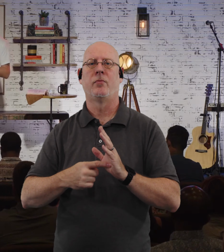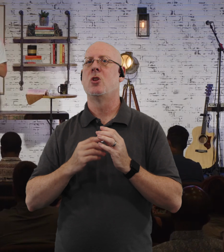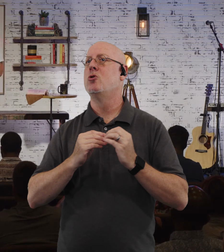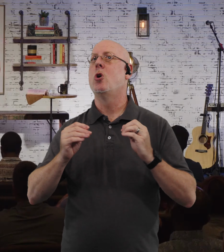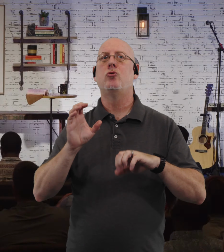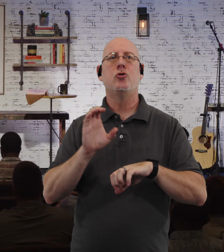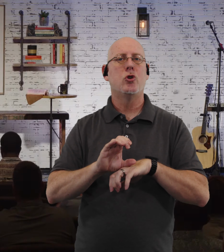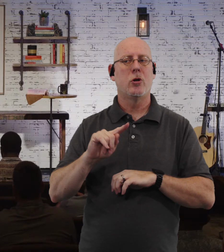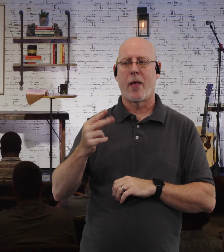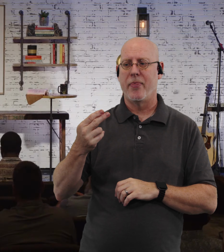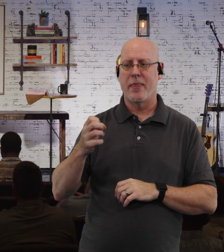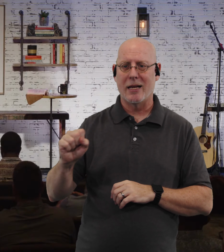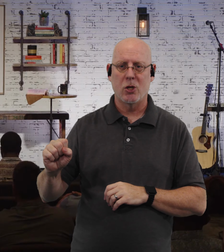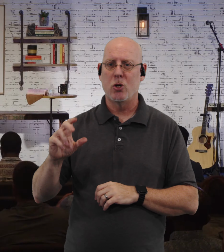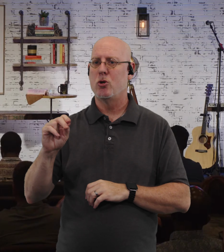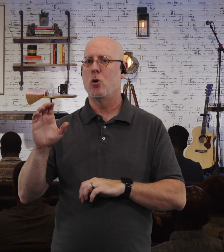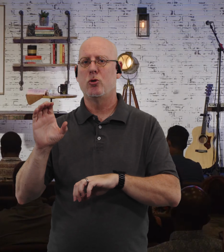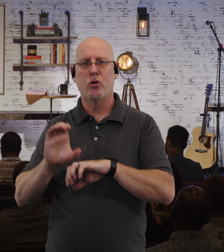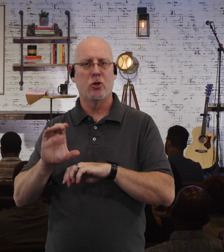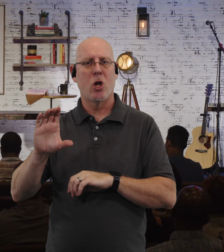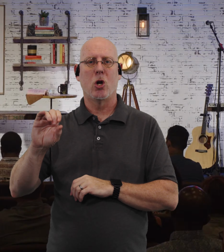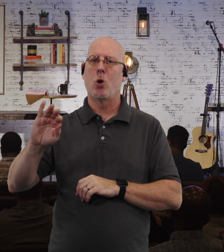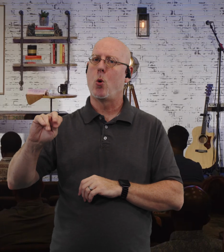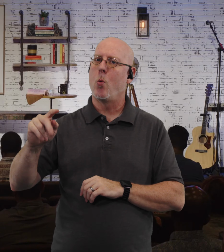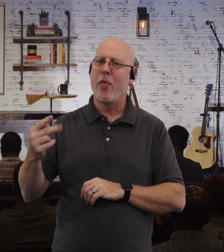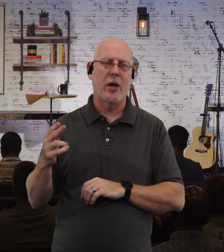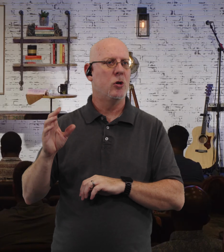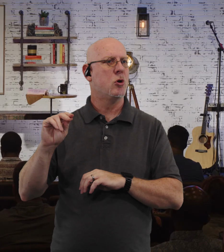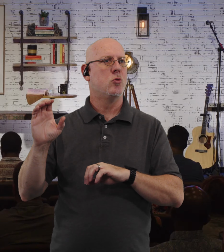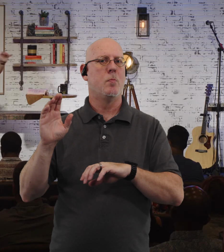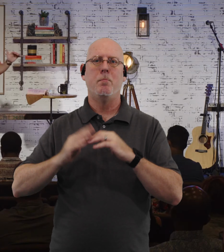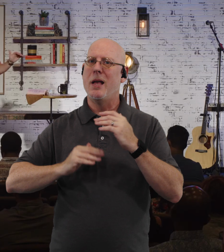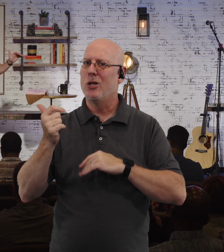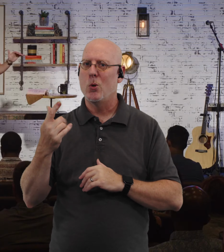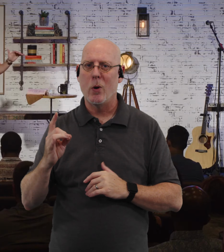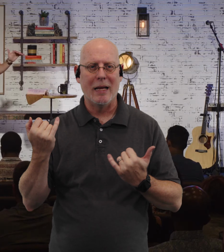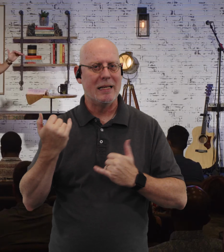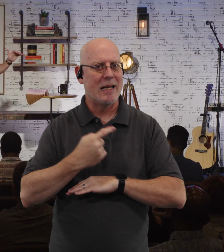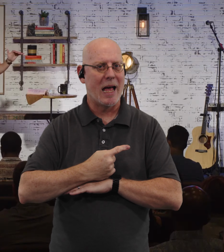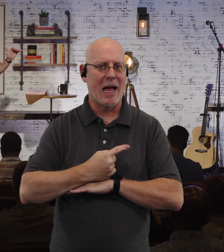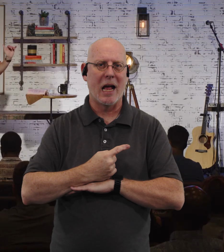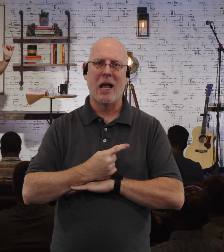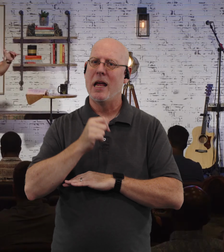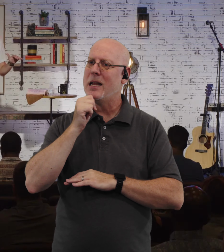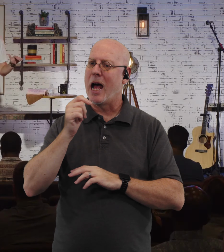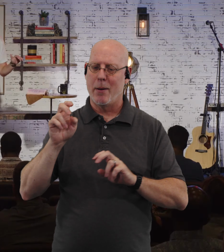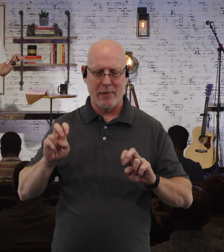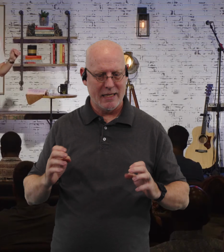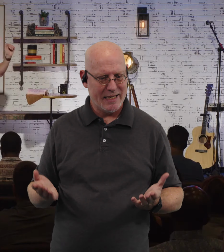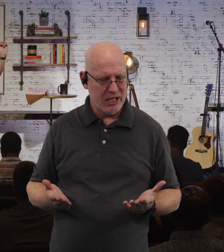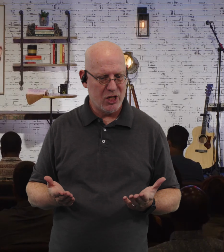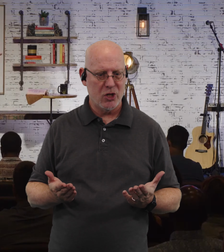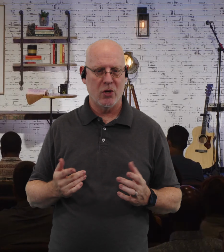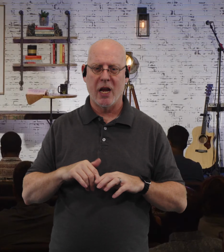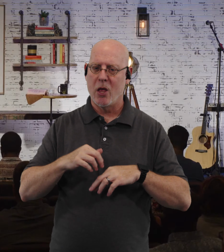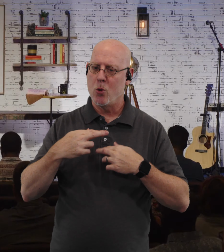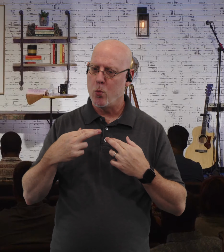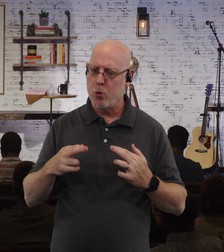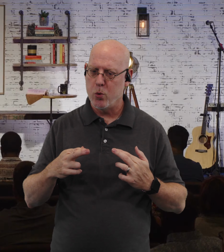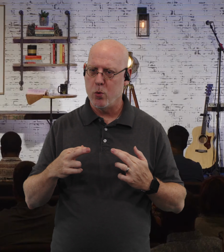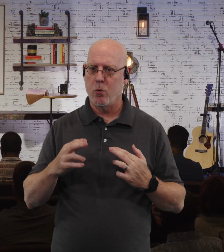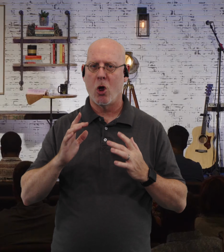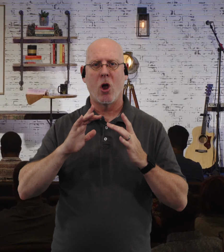There would be no church at Thessalonica. There would be no church at Corinth. There would be no Building 28 today. You would not be here in this